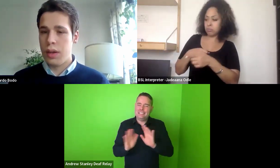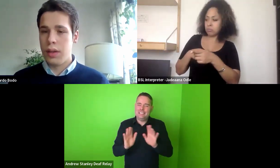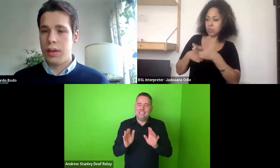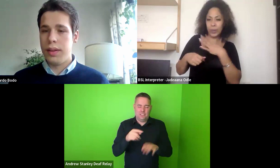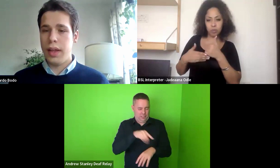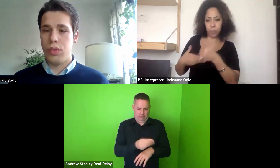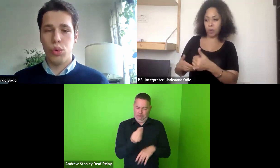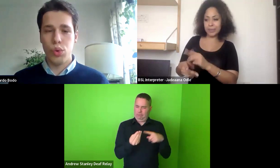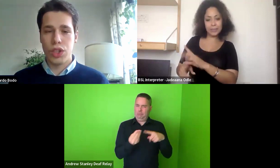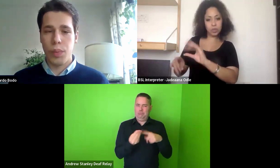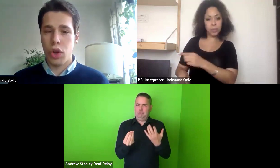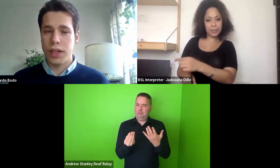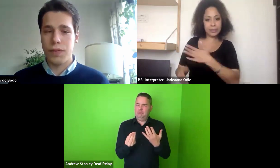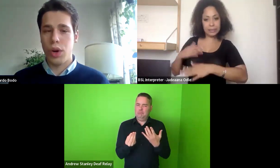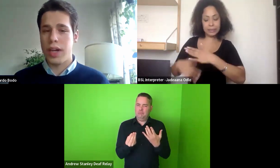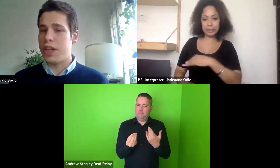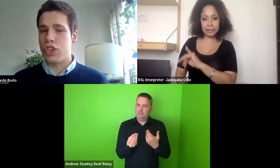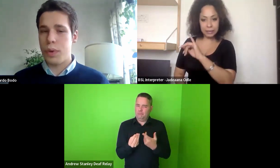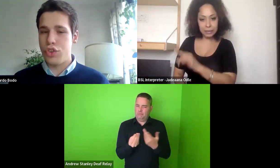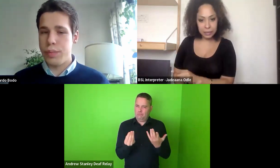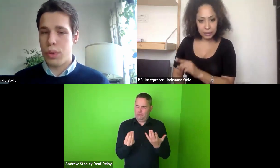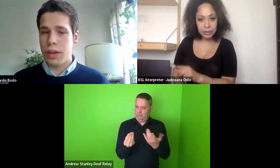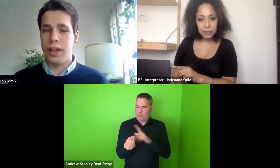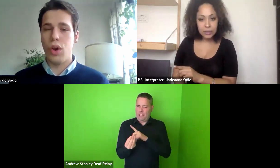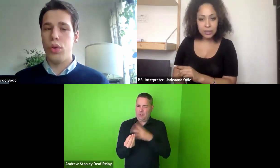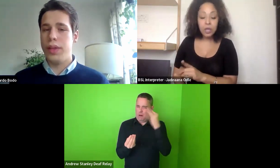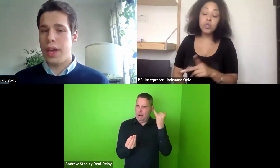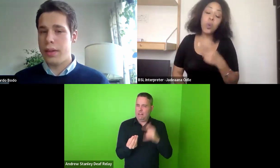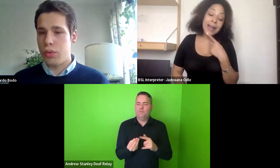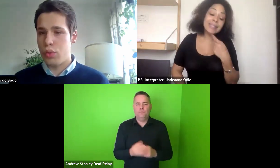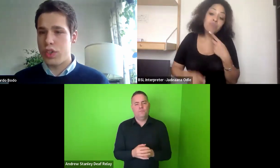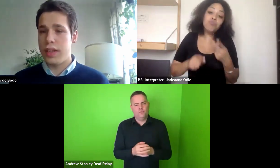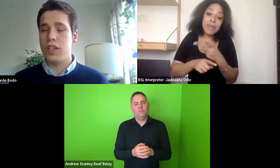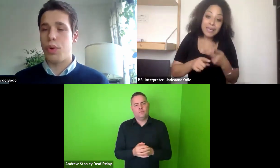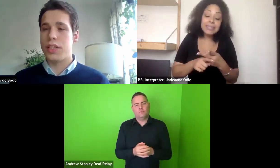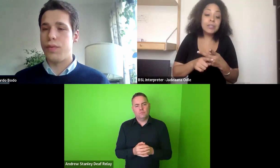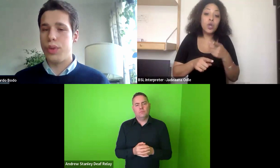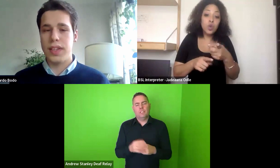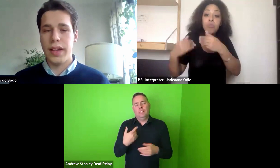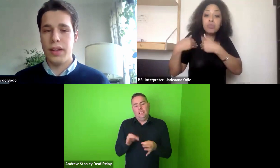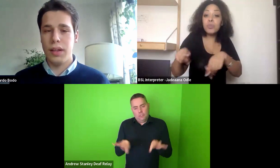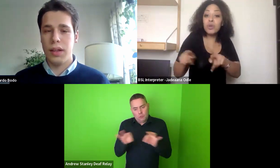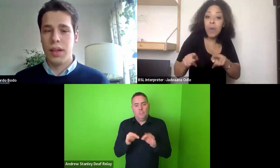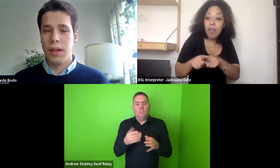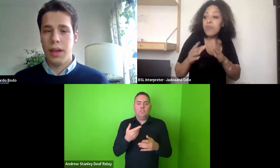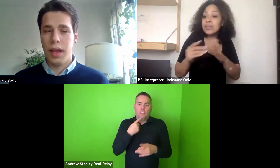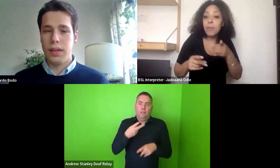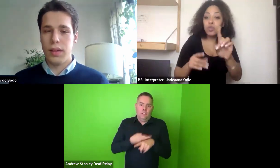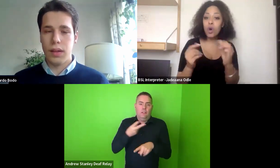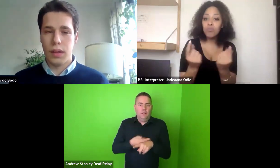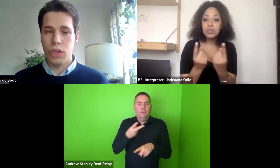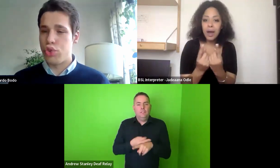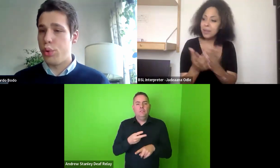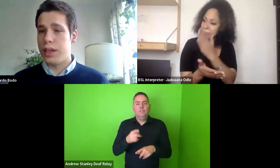consumption, then to use our products for as much as possible, and only then to send these products for recycling